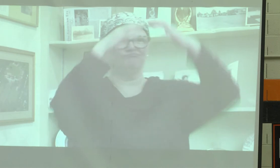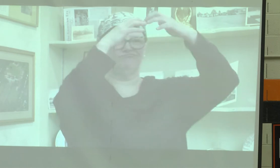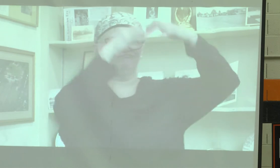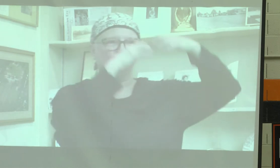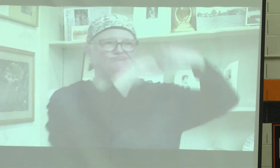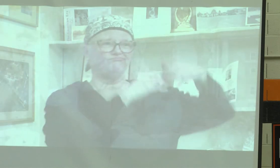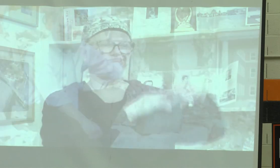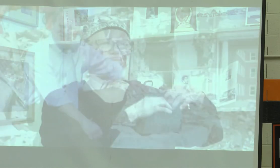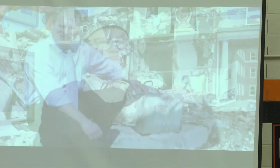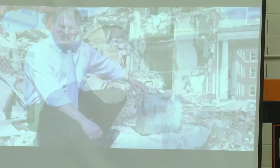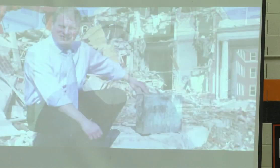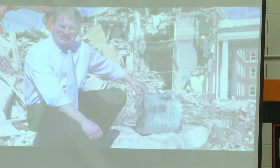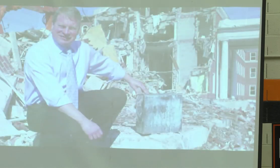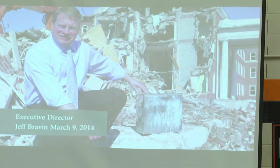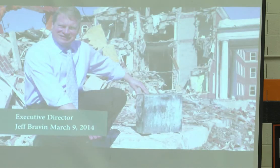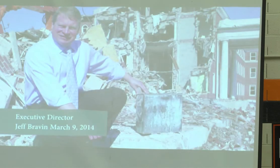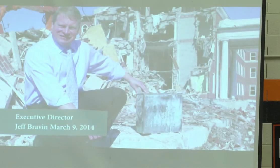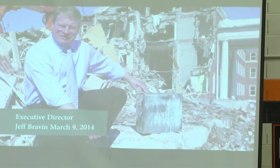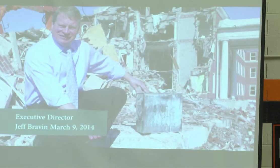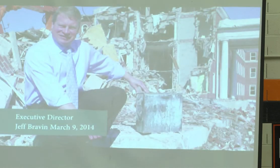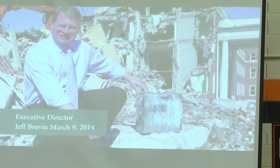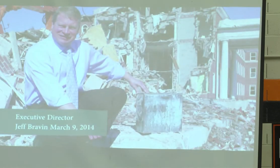behind him you'll see Gallaudet Hall being demolished.